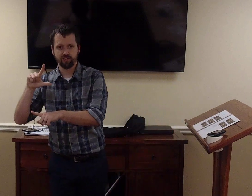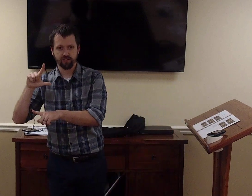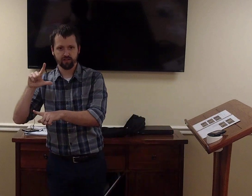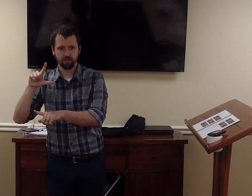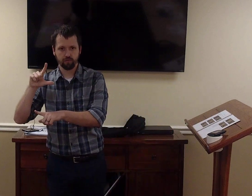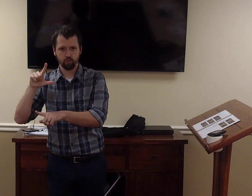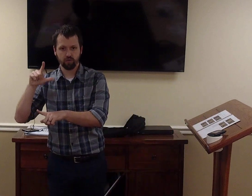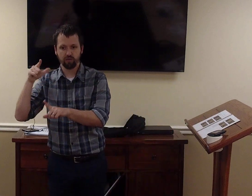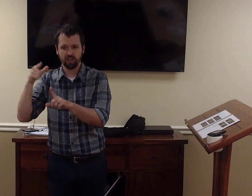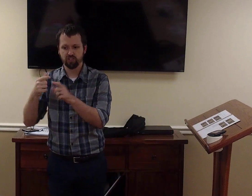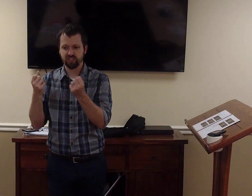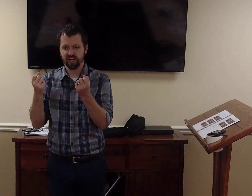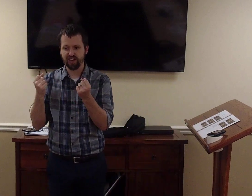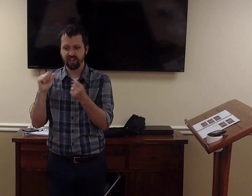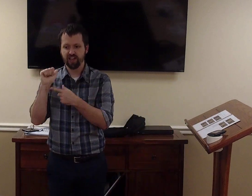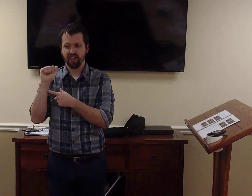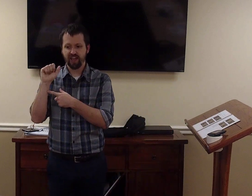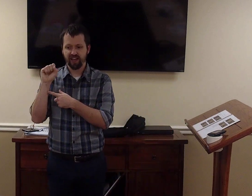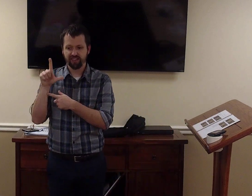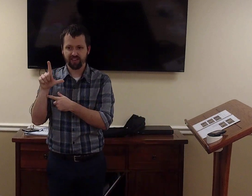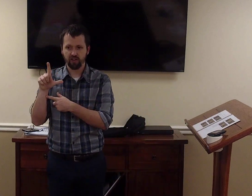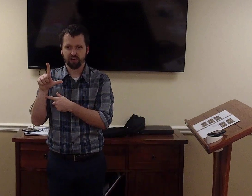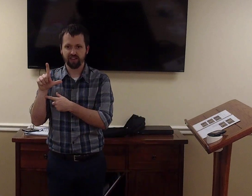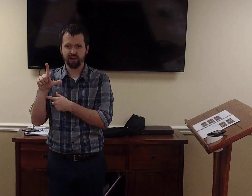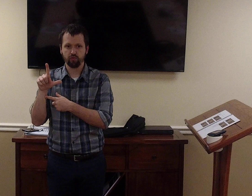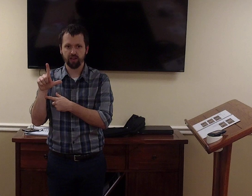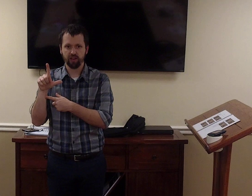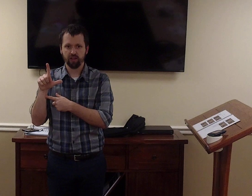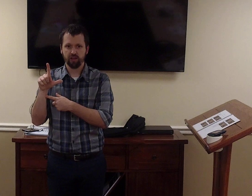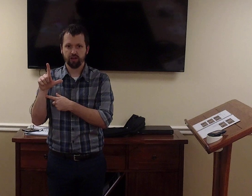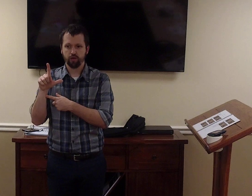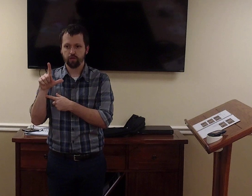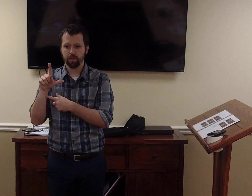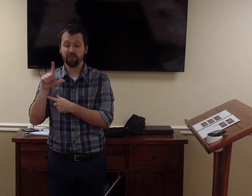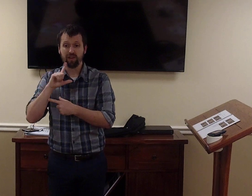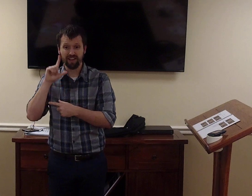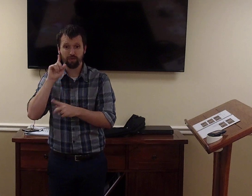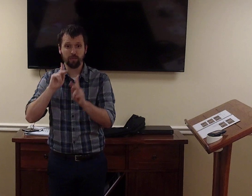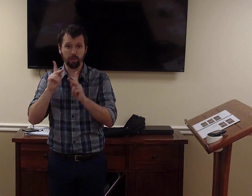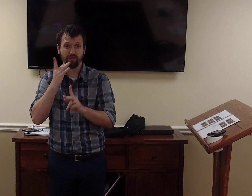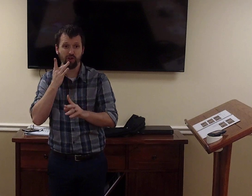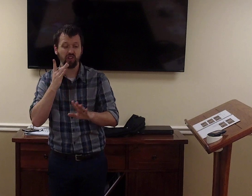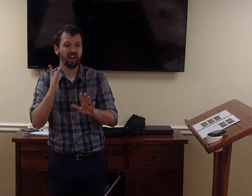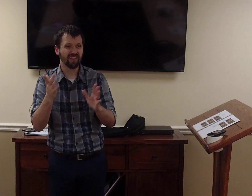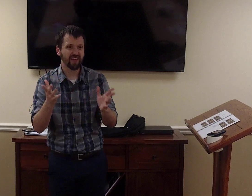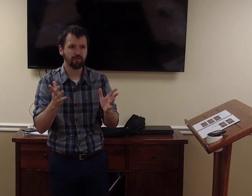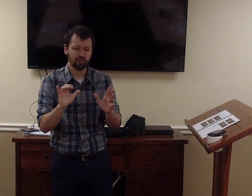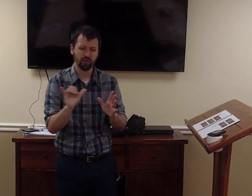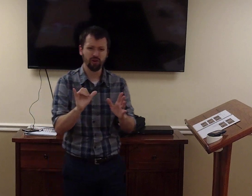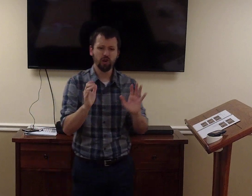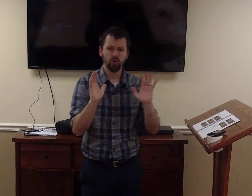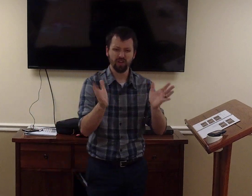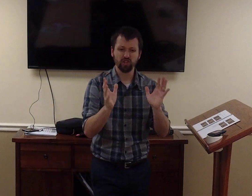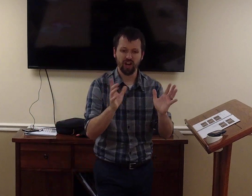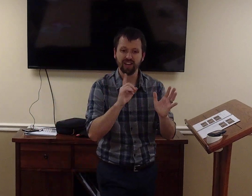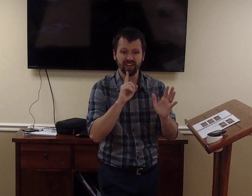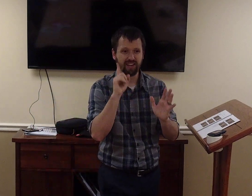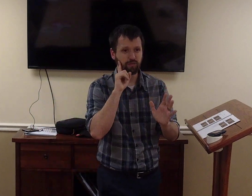here. We want to get you signing ASL because that's what deaf people prefer. A lot of times too, when you're talking to deaf